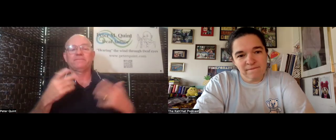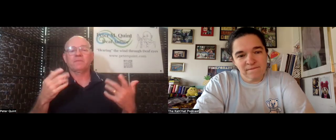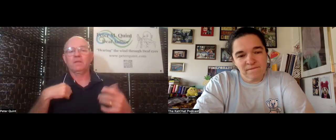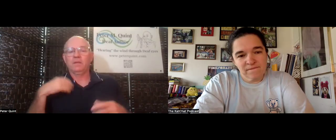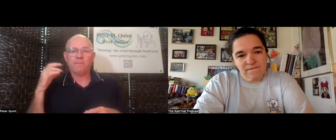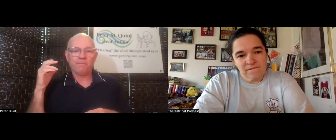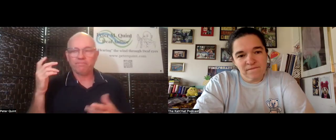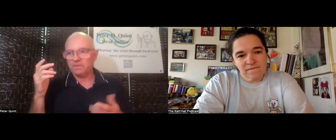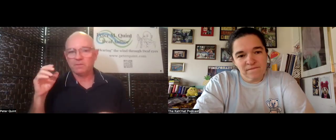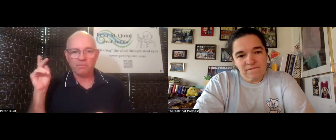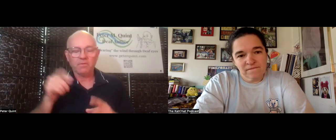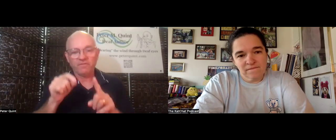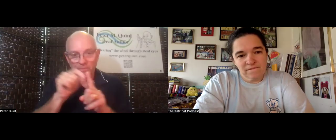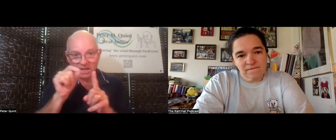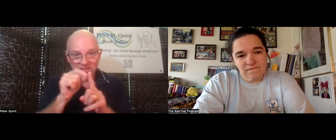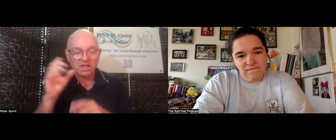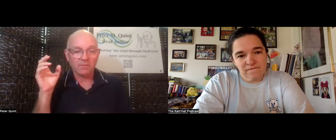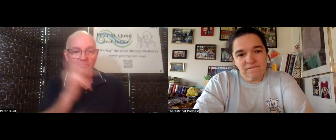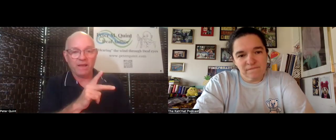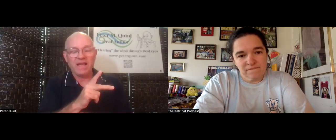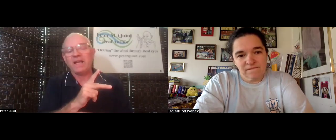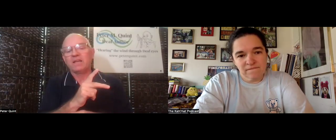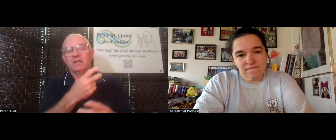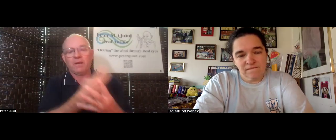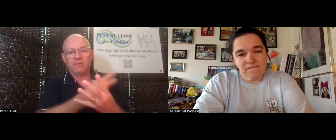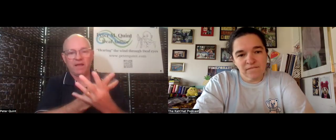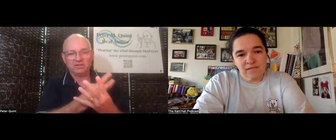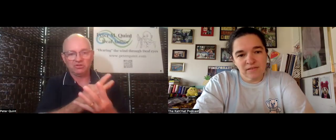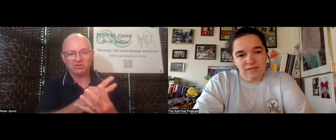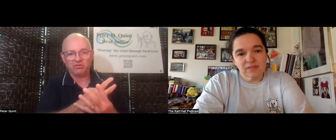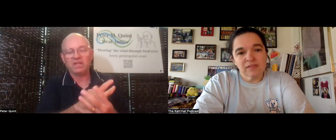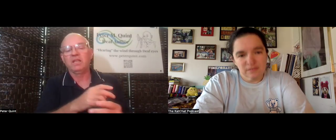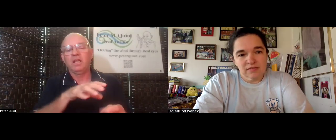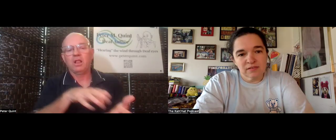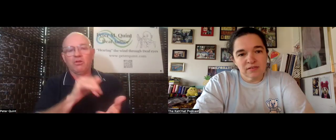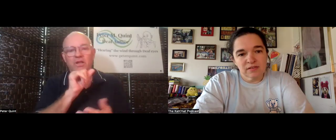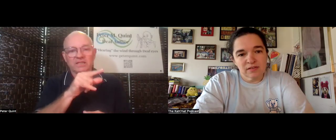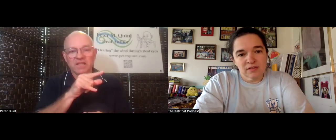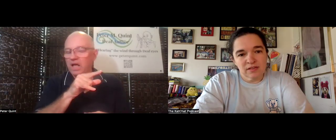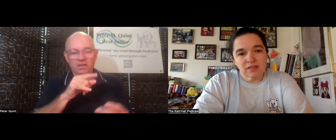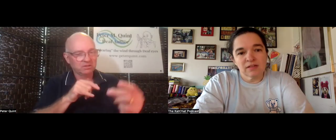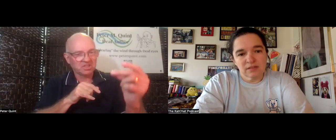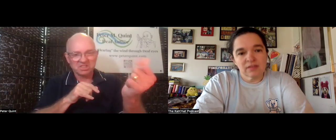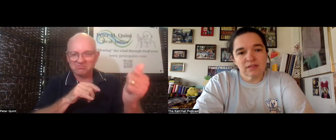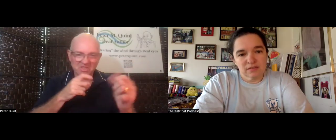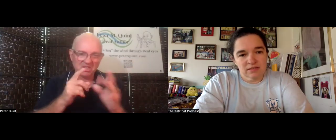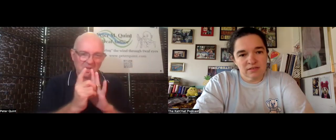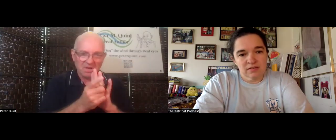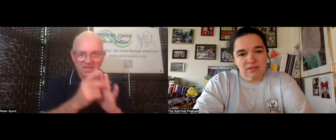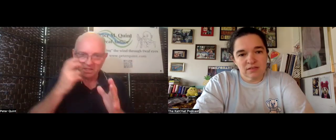did from Pakistan back, got my master's degree, learned SL, and